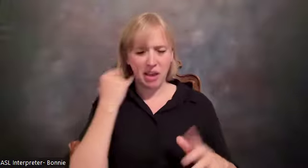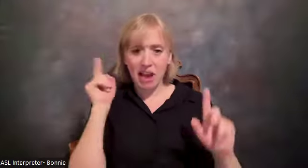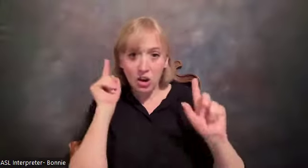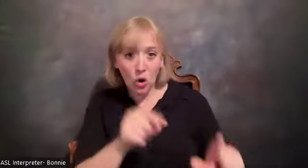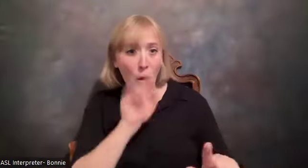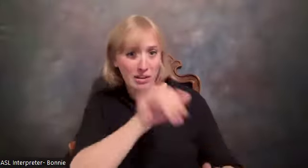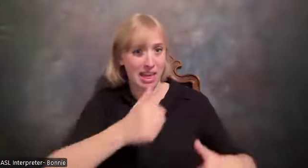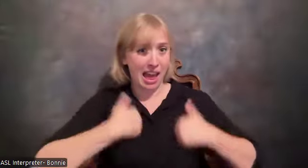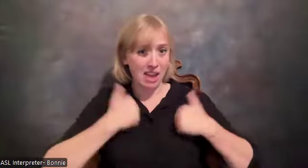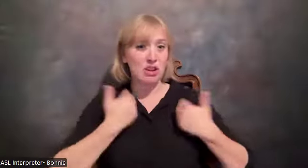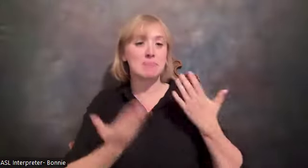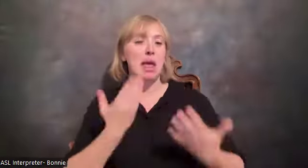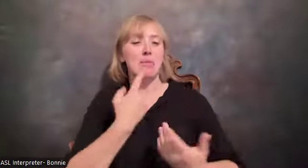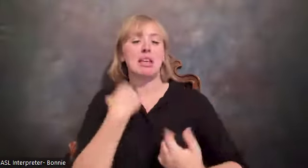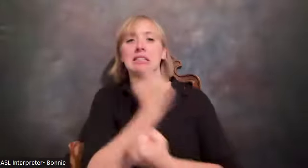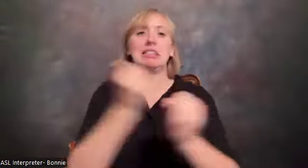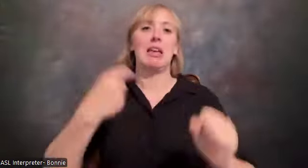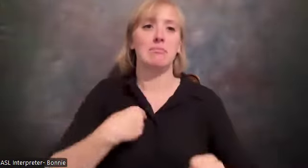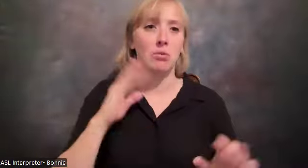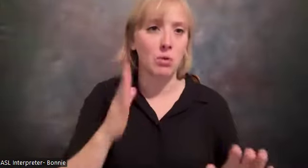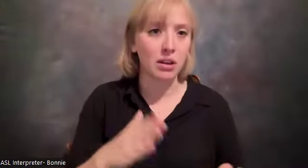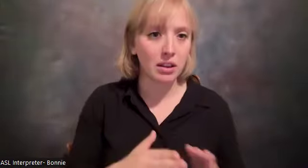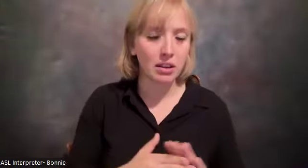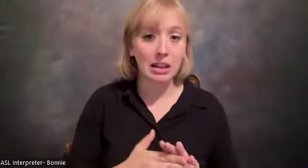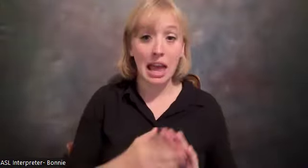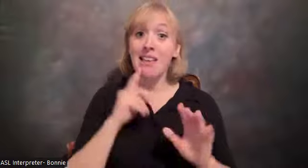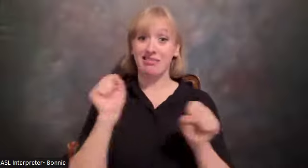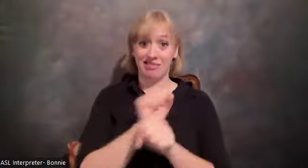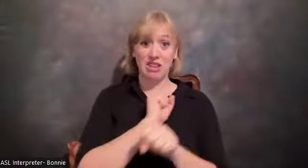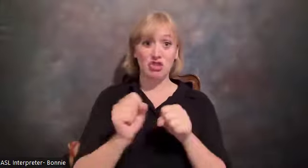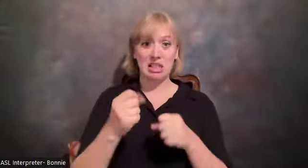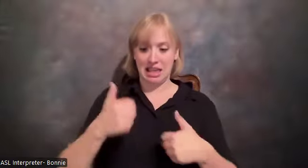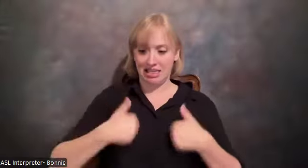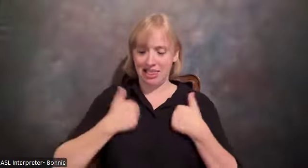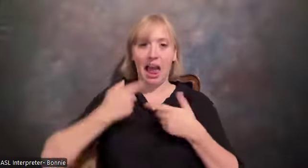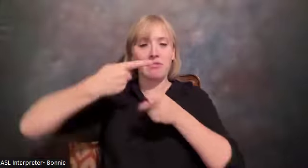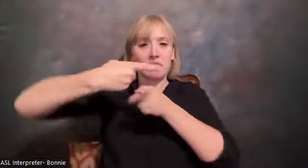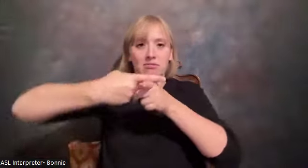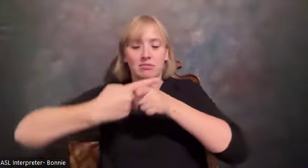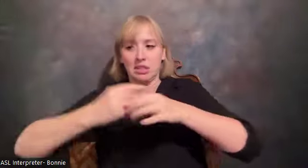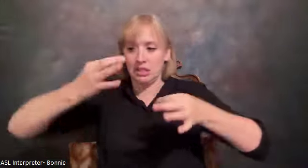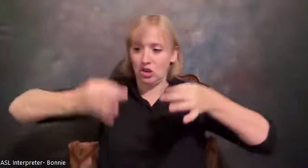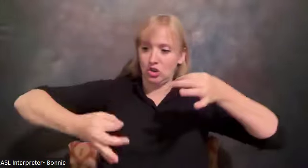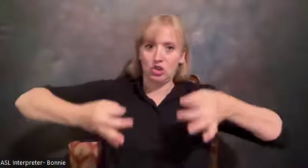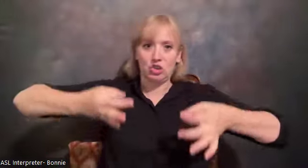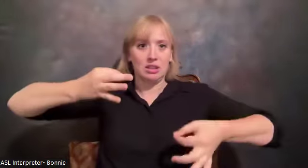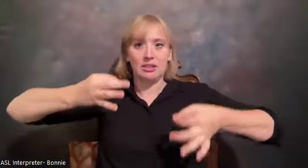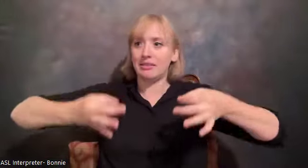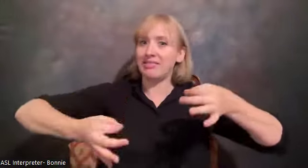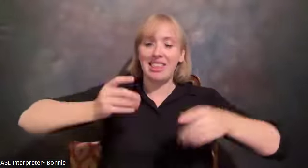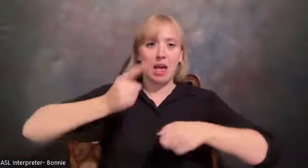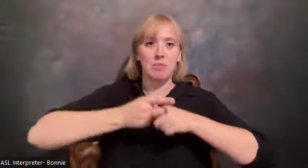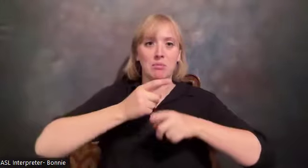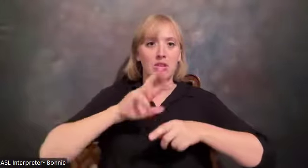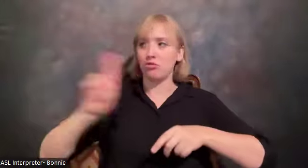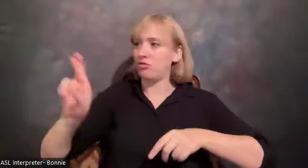that address, maybe I'll be safe, right? And literally our life sometimes hangs in the balance as that moment. Do I turn right